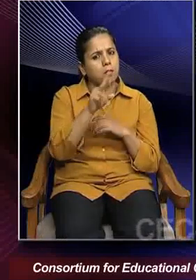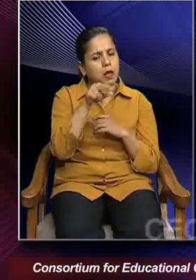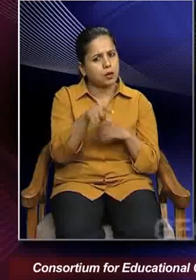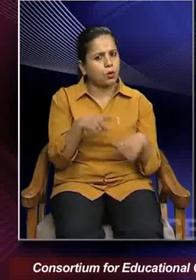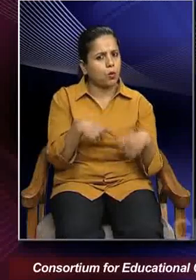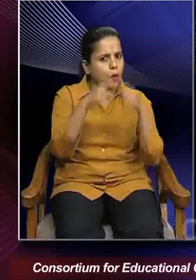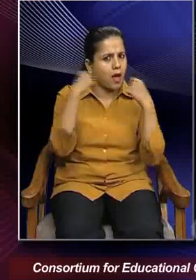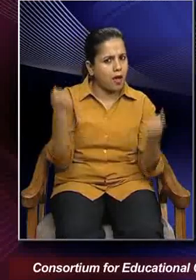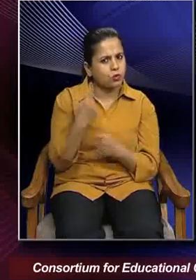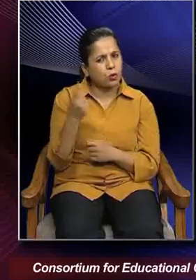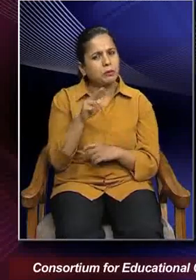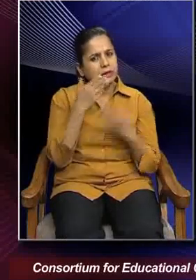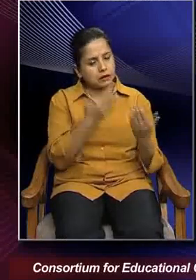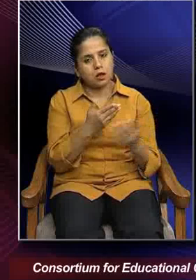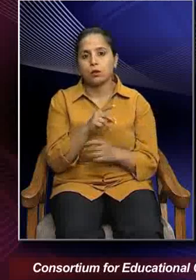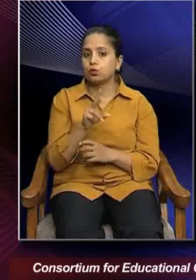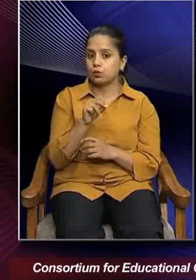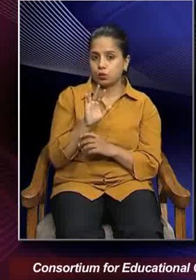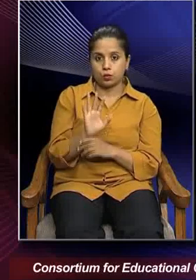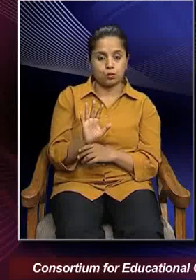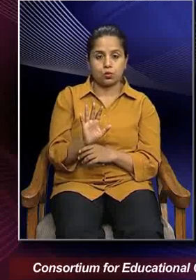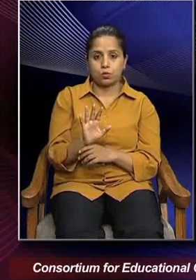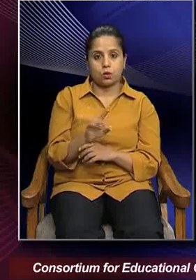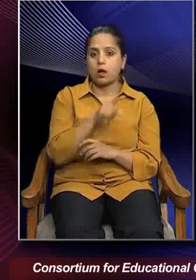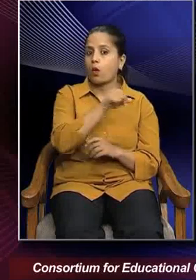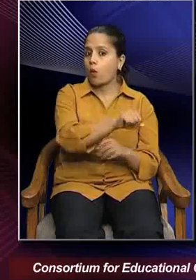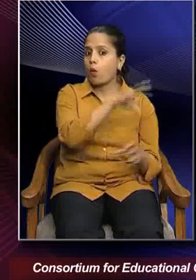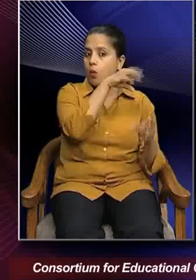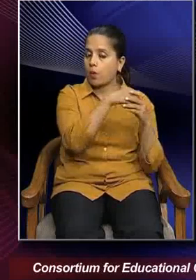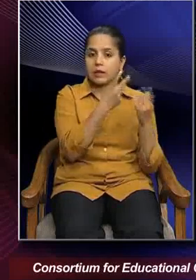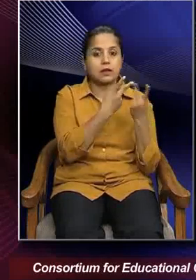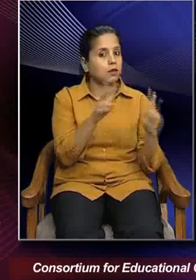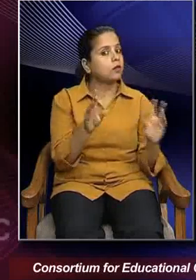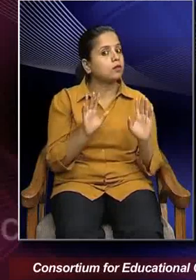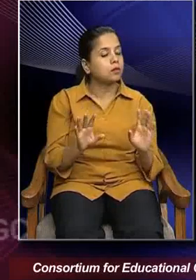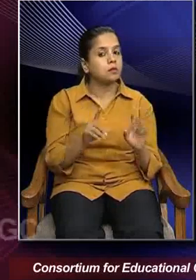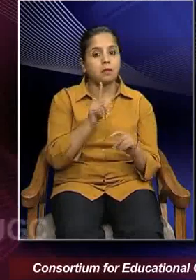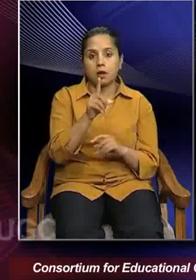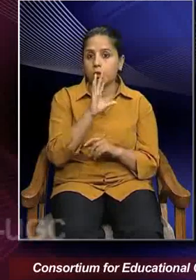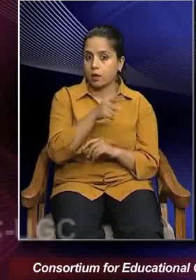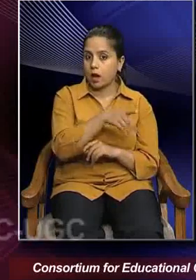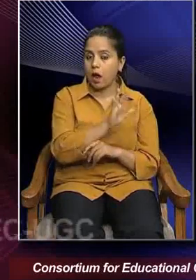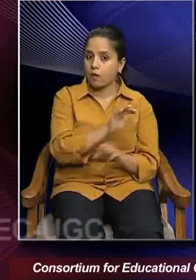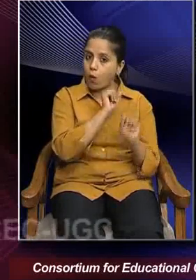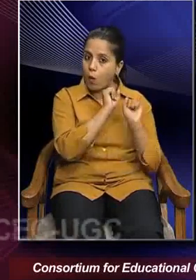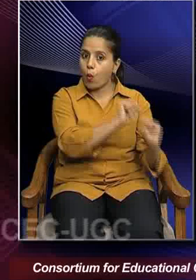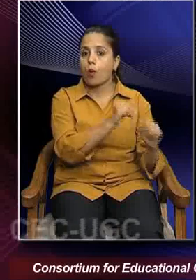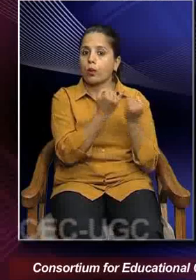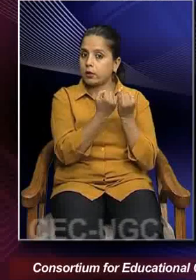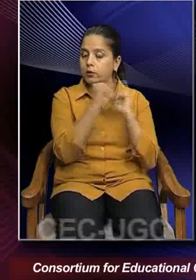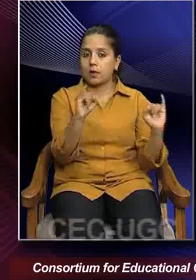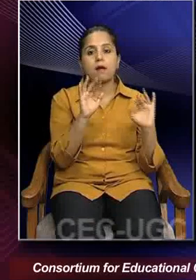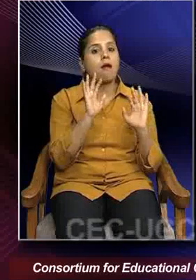qualities and actions, that it is possessing. In fact, it has its own independent